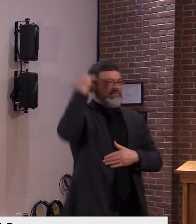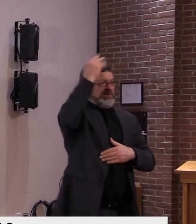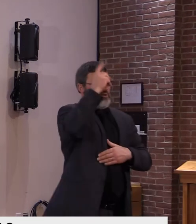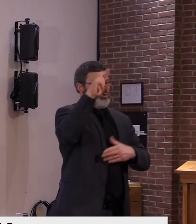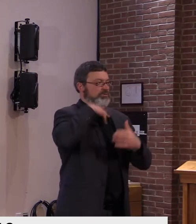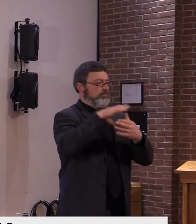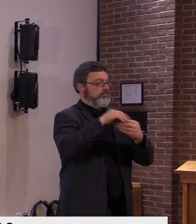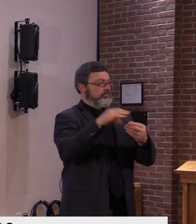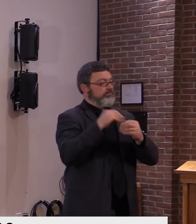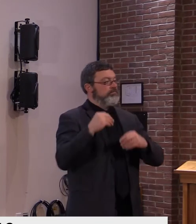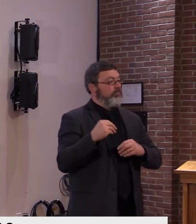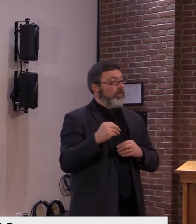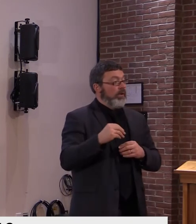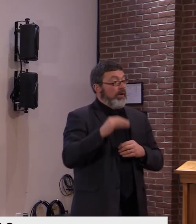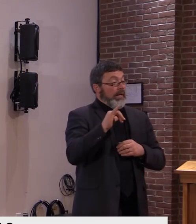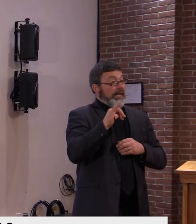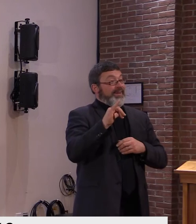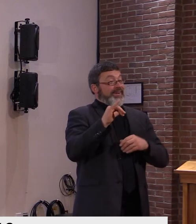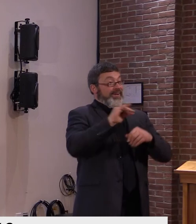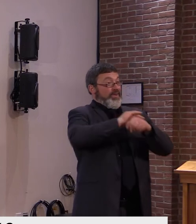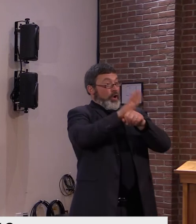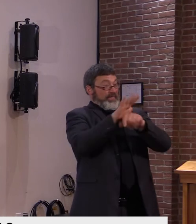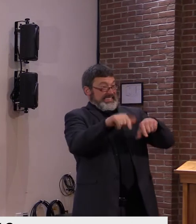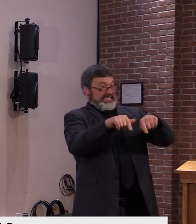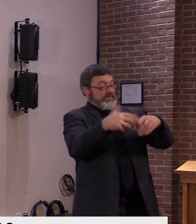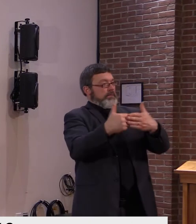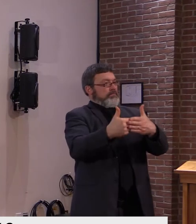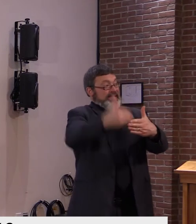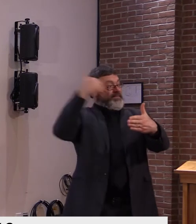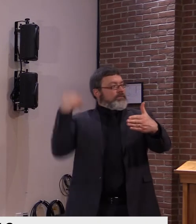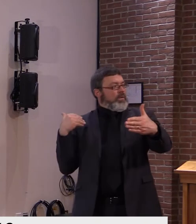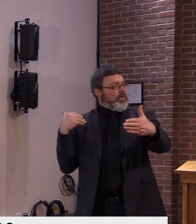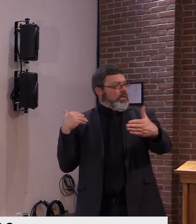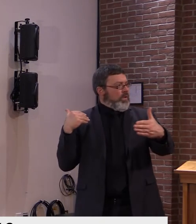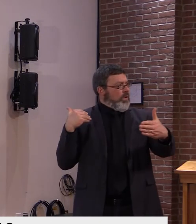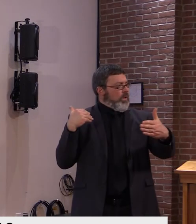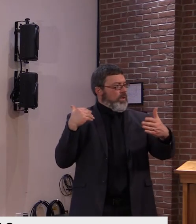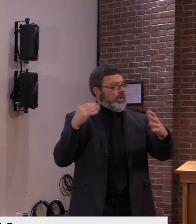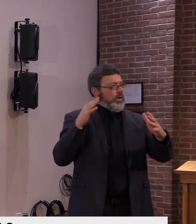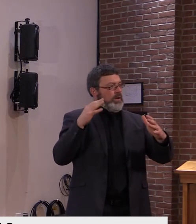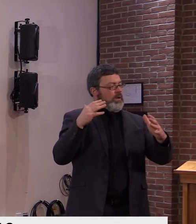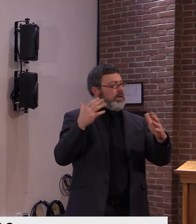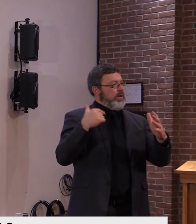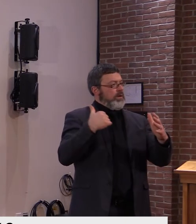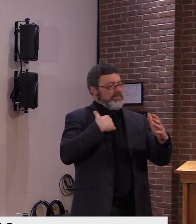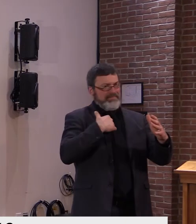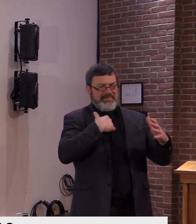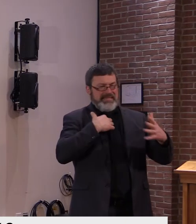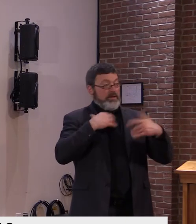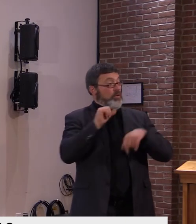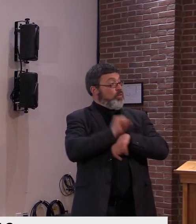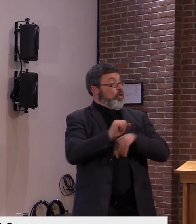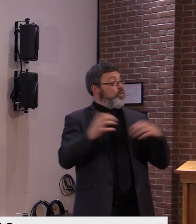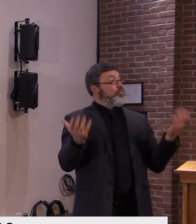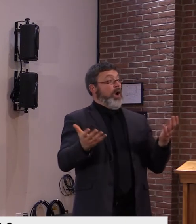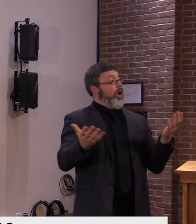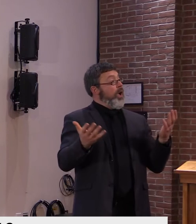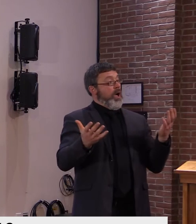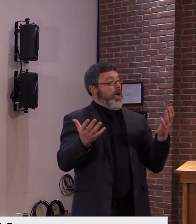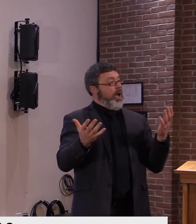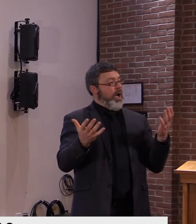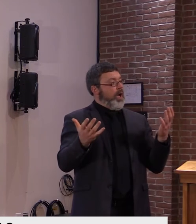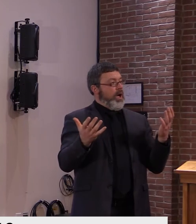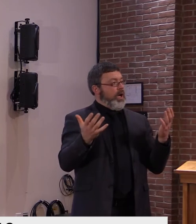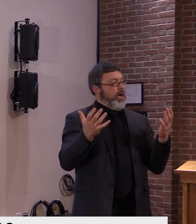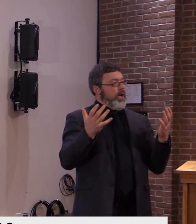pandemic almost seemed to revolve around the concept of reducing social isolation, because social